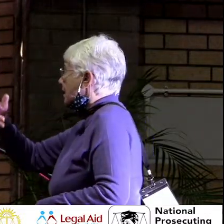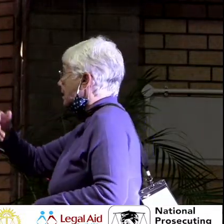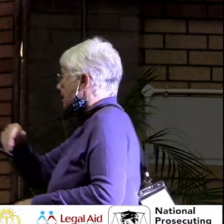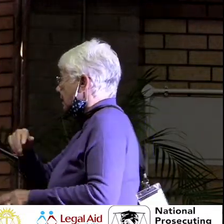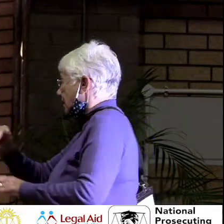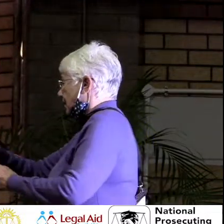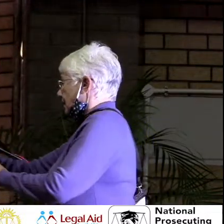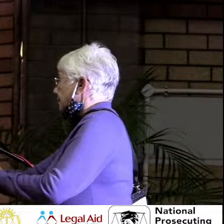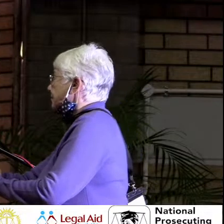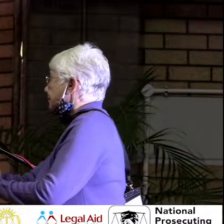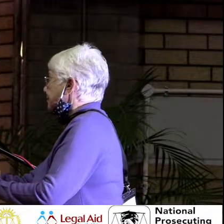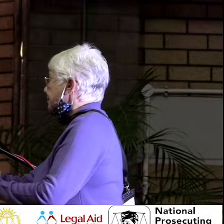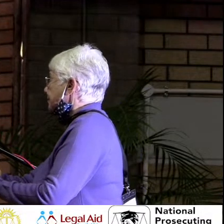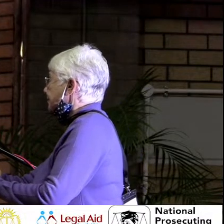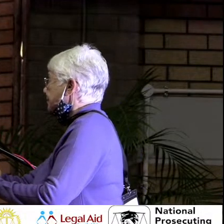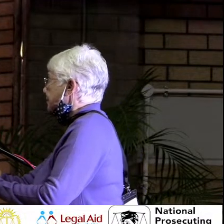issues.